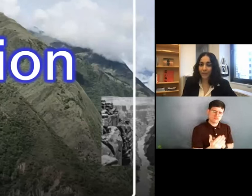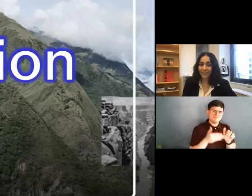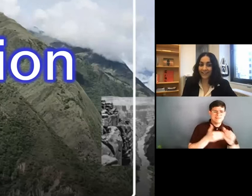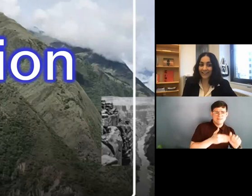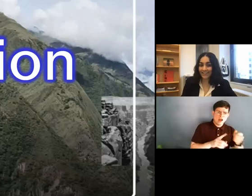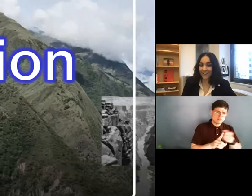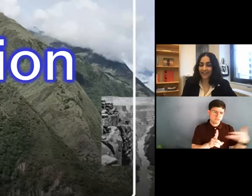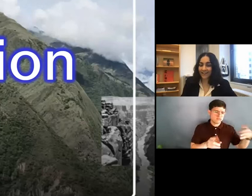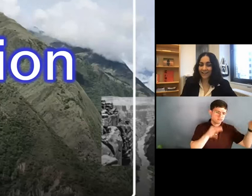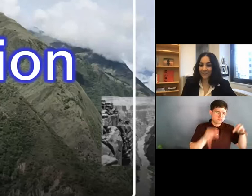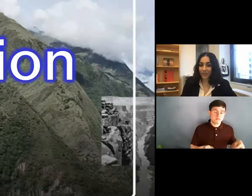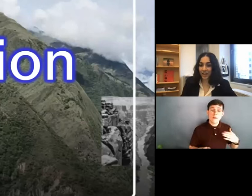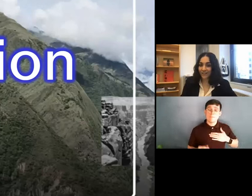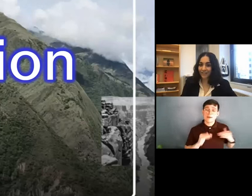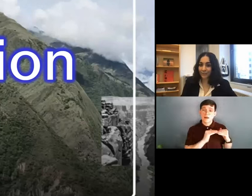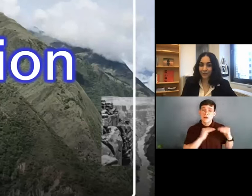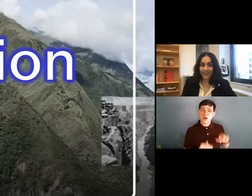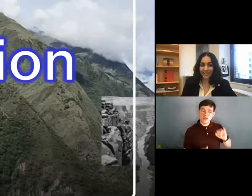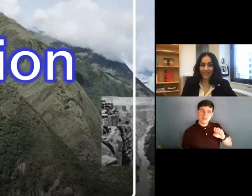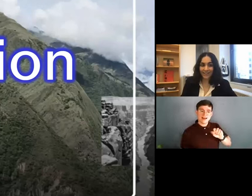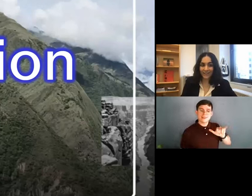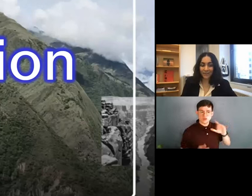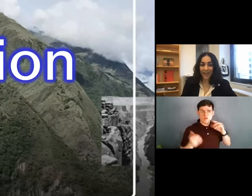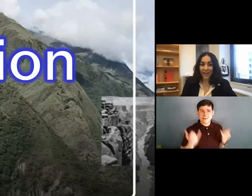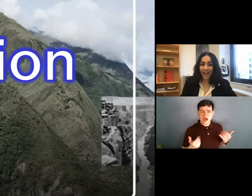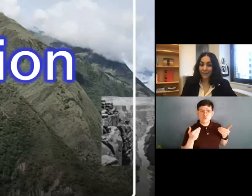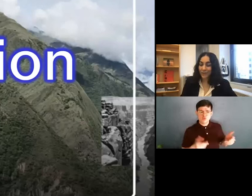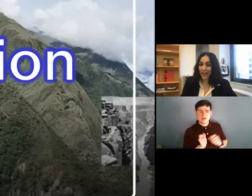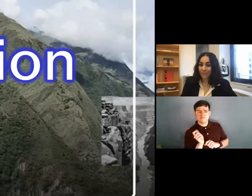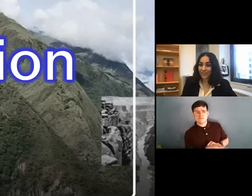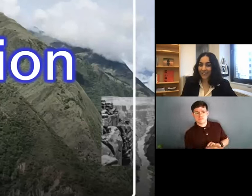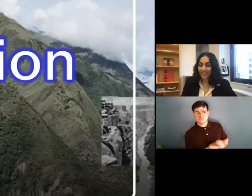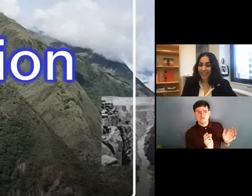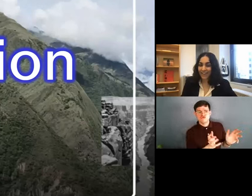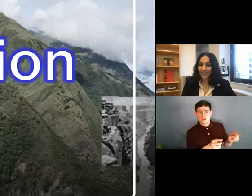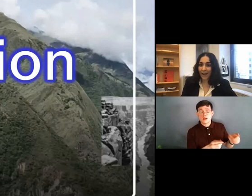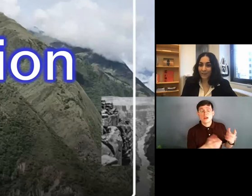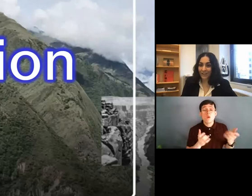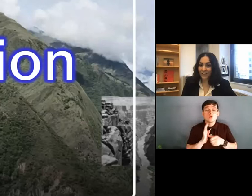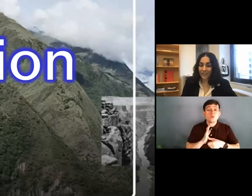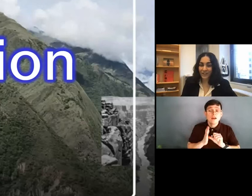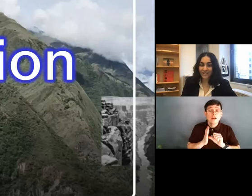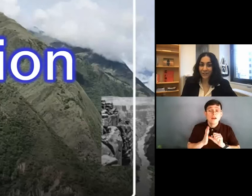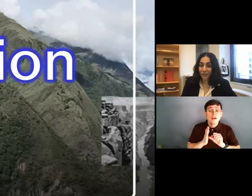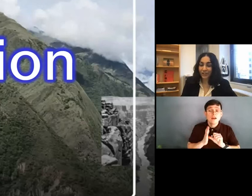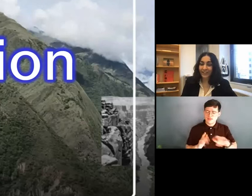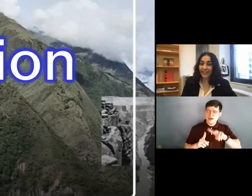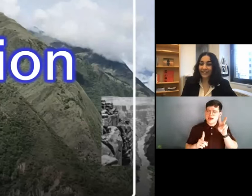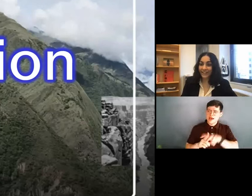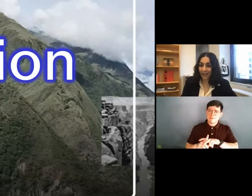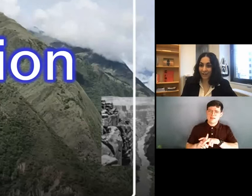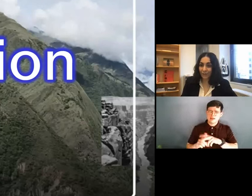be dropping the link to that in the chat, so you can find it there. I also want to emphasize that the application is